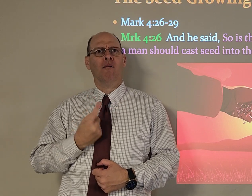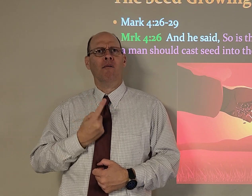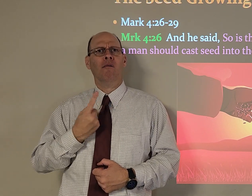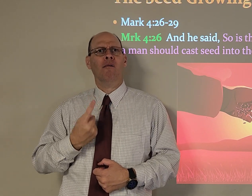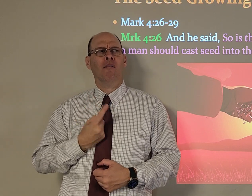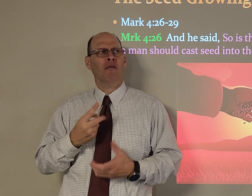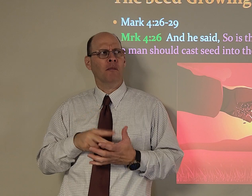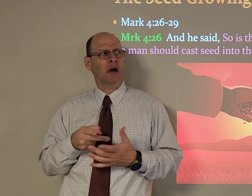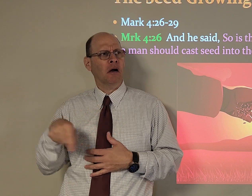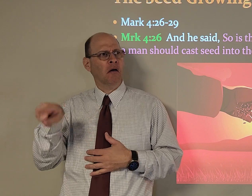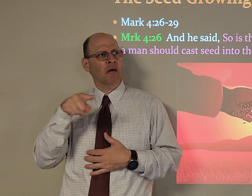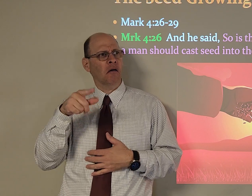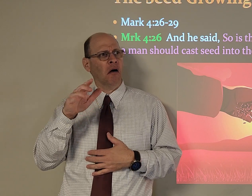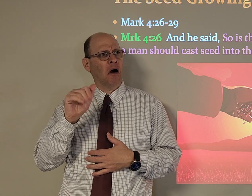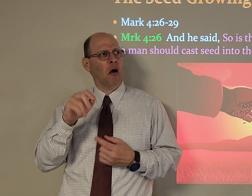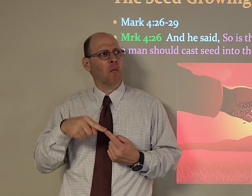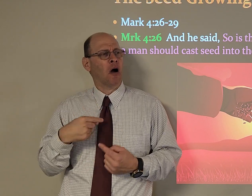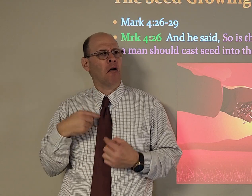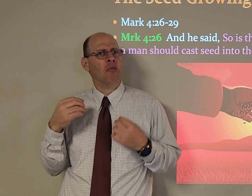know, do something.